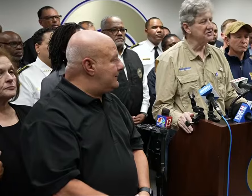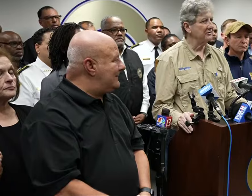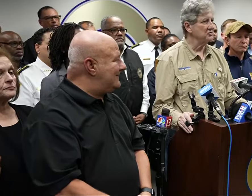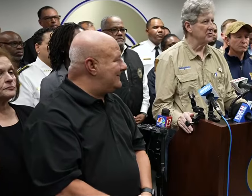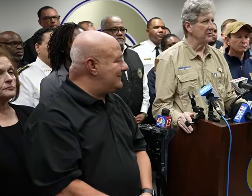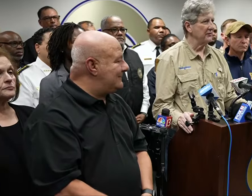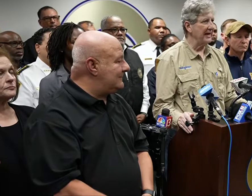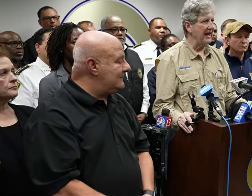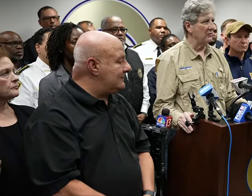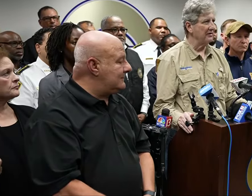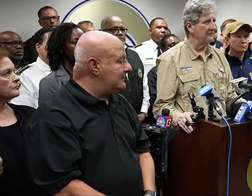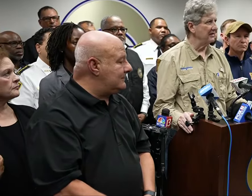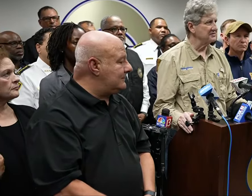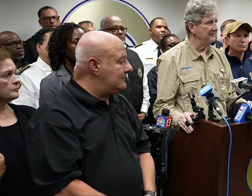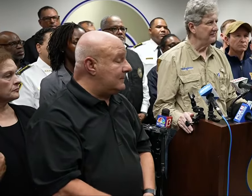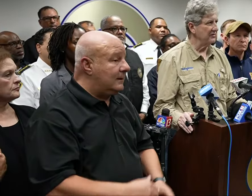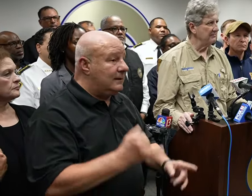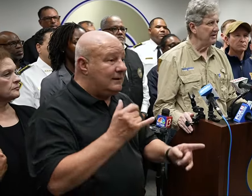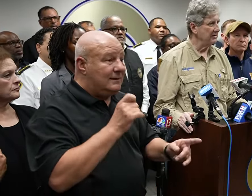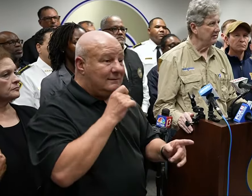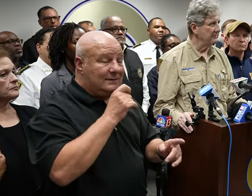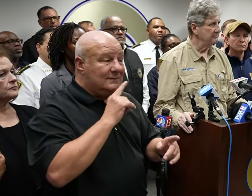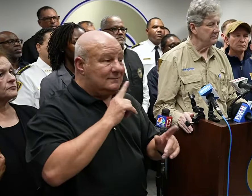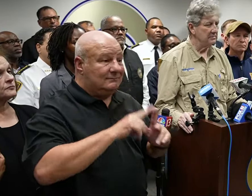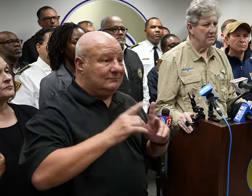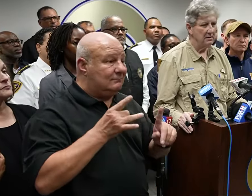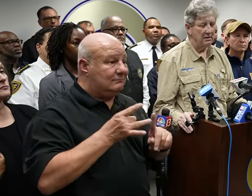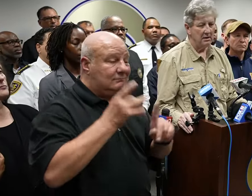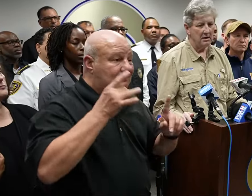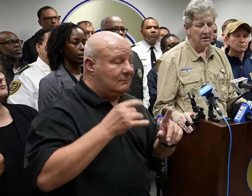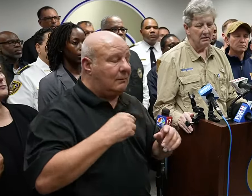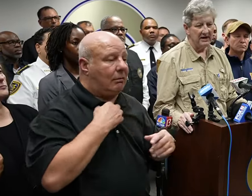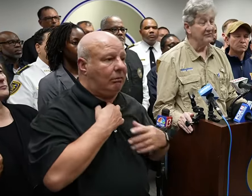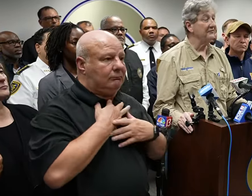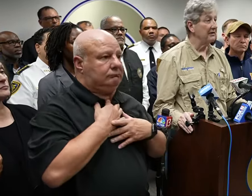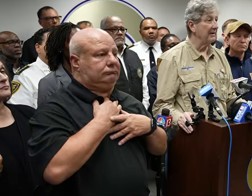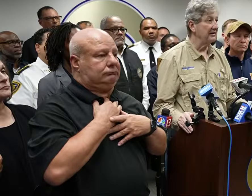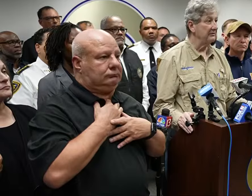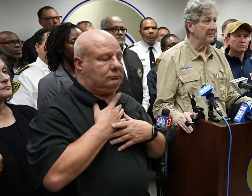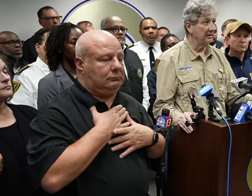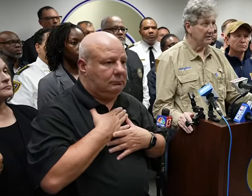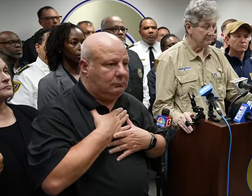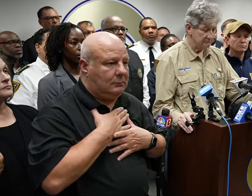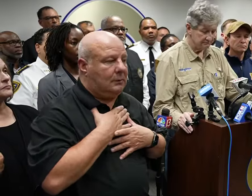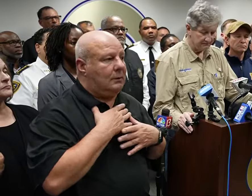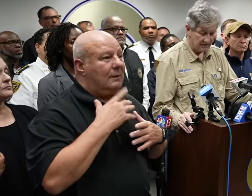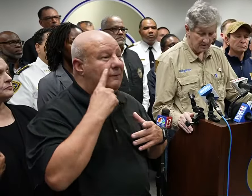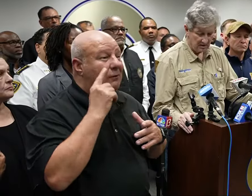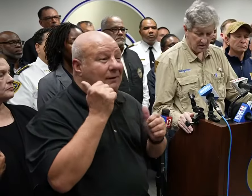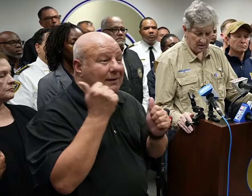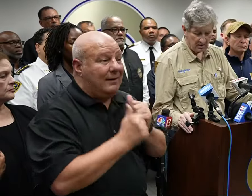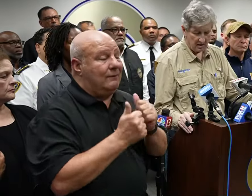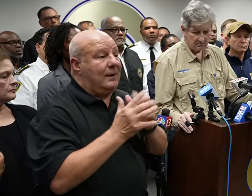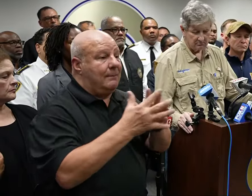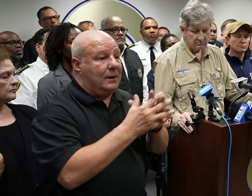If this doesn't trigger the gag reflex of every American, every fair-minded American,